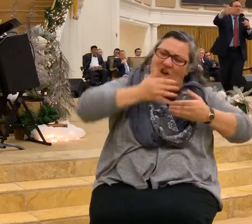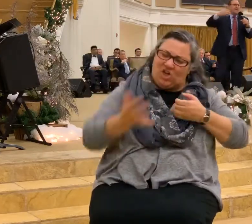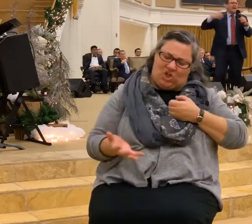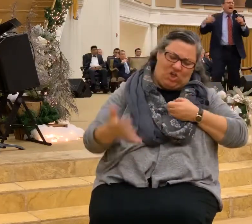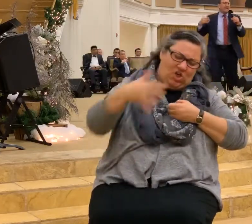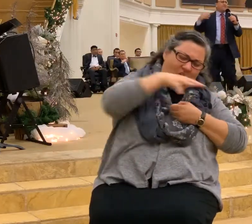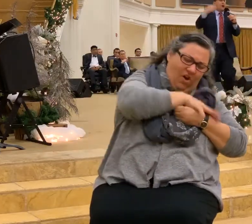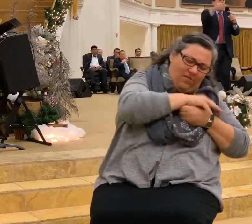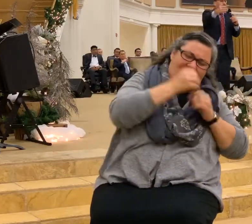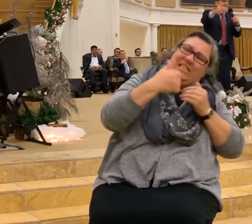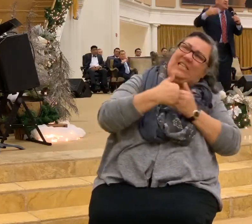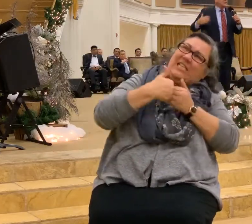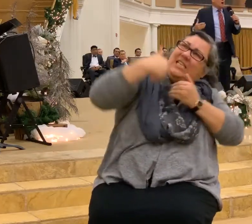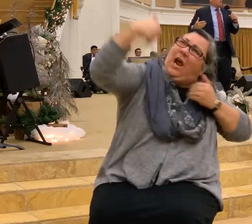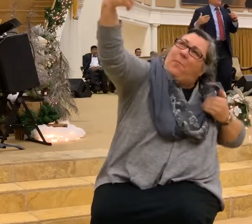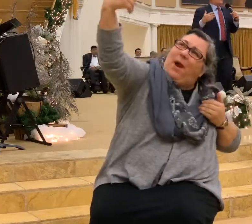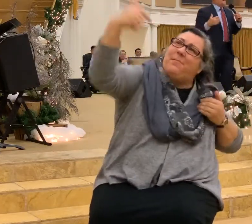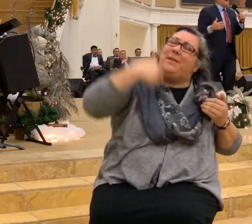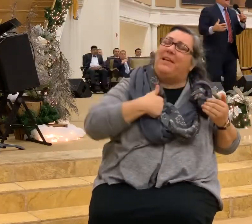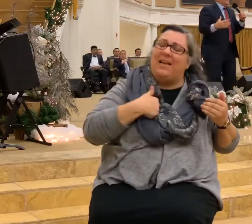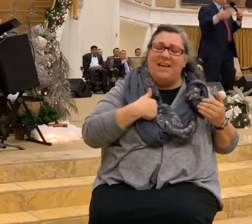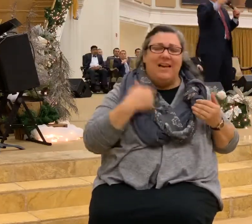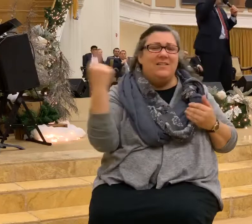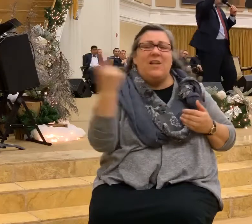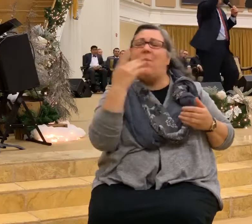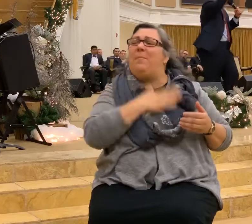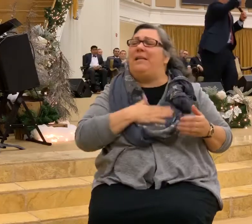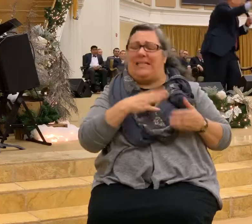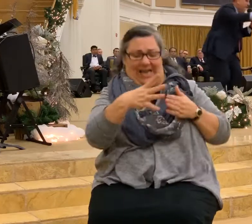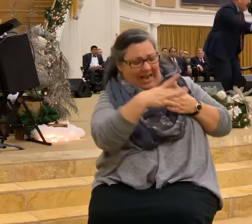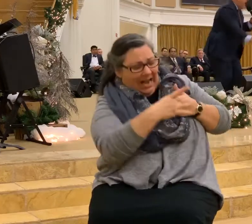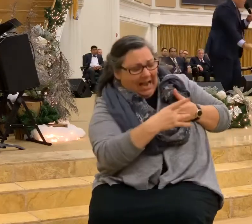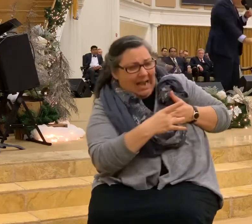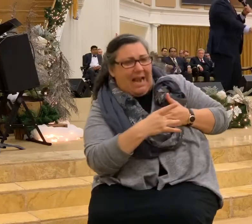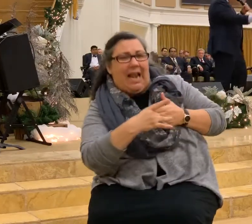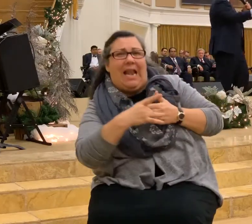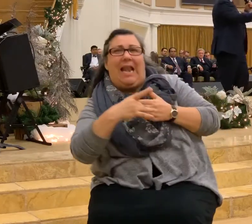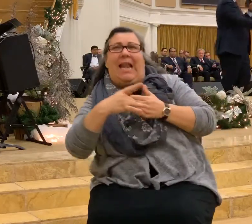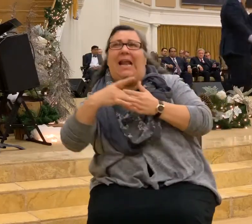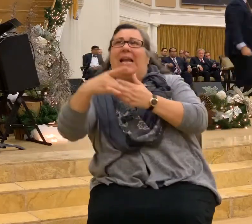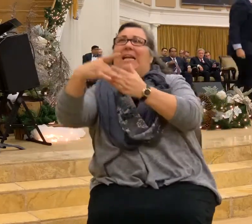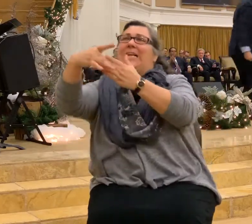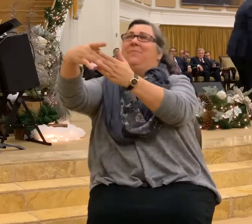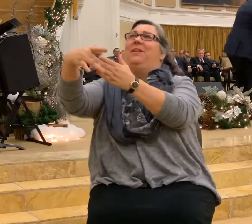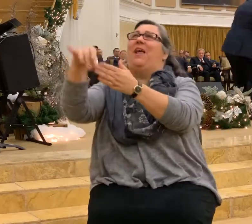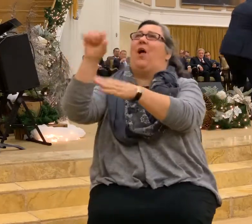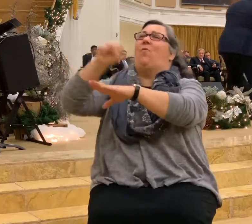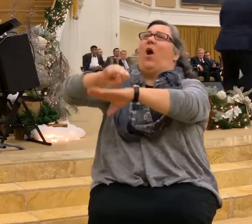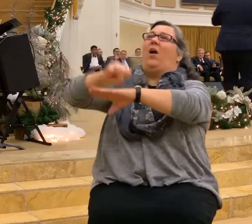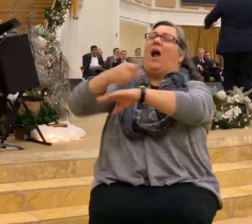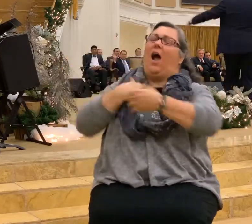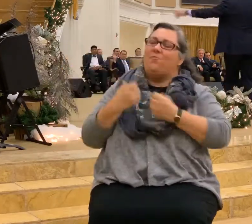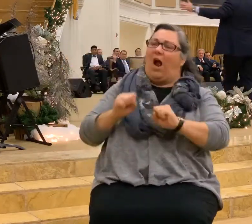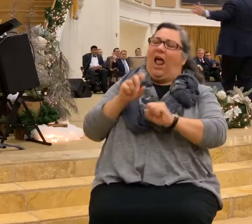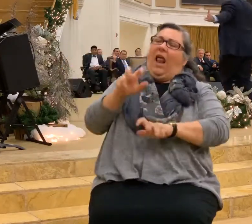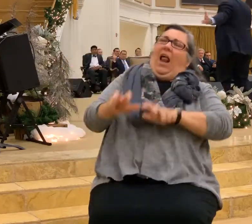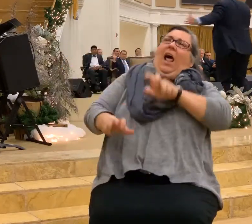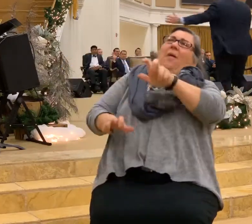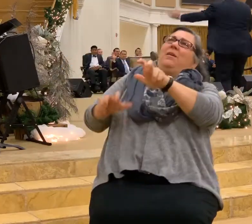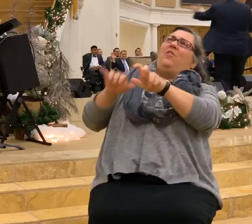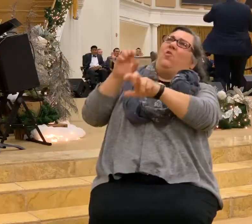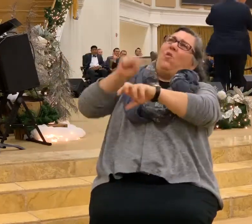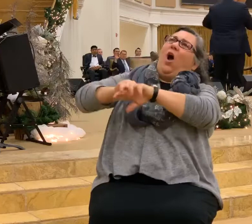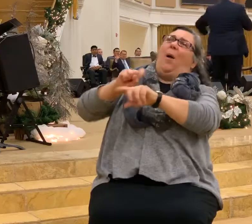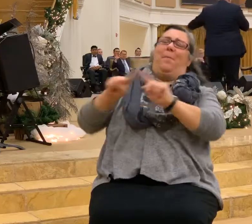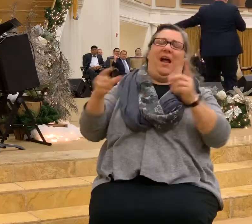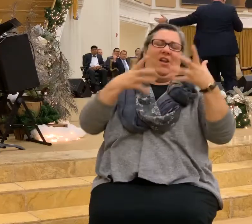division between God and His holiness. So would somebody get me by the hand and lift me? I try to get up on that rock. And there's a wave of